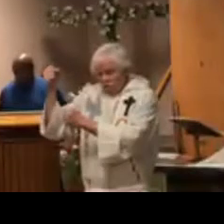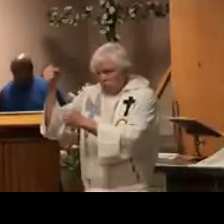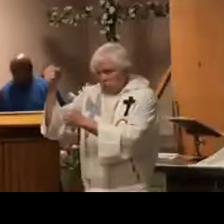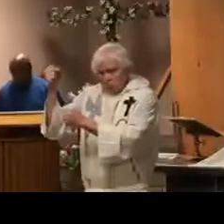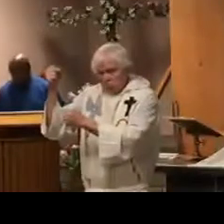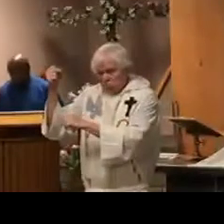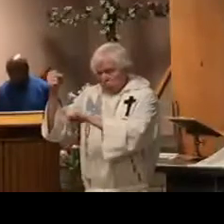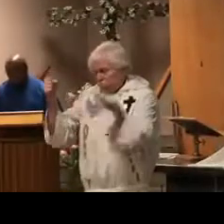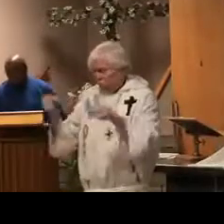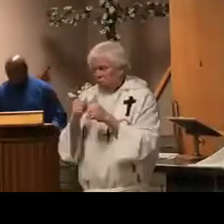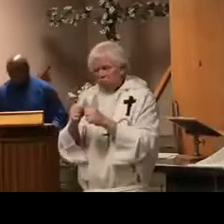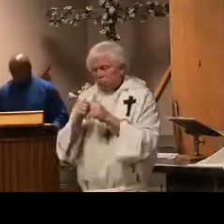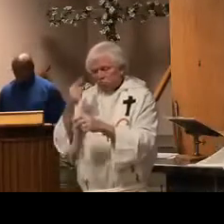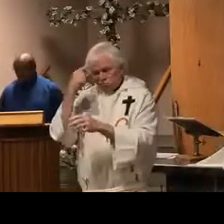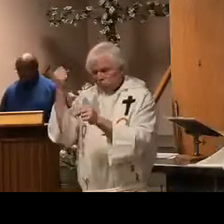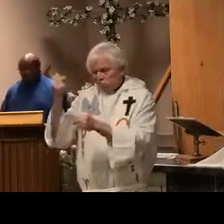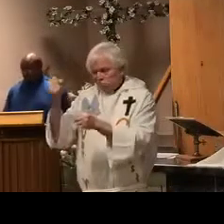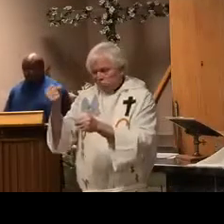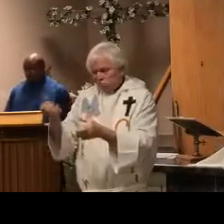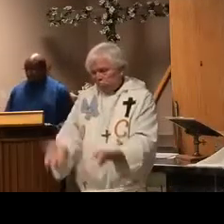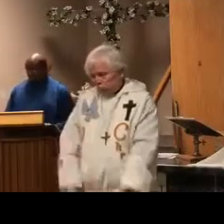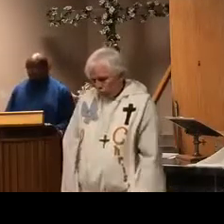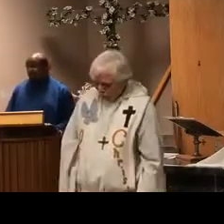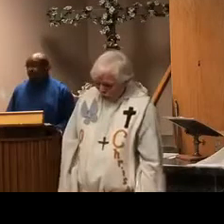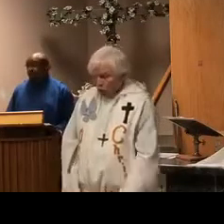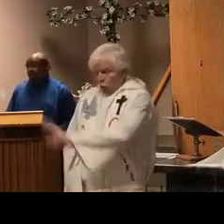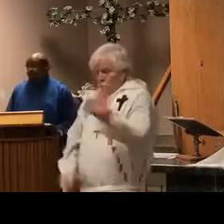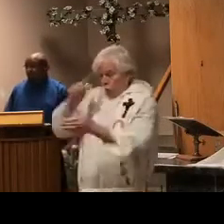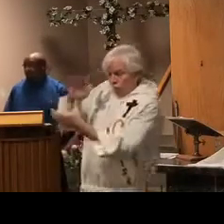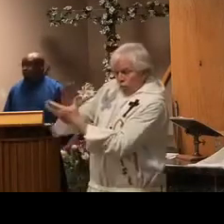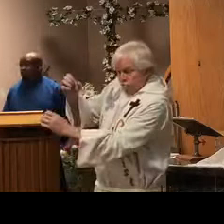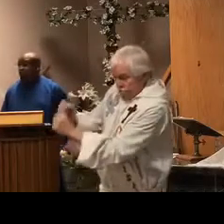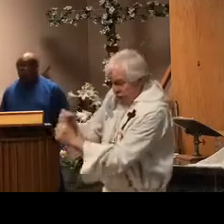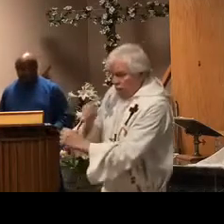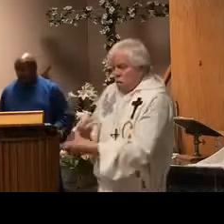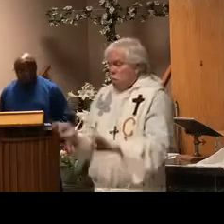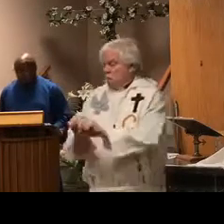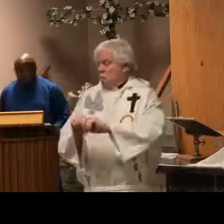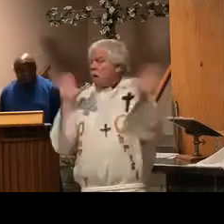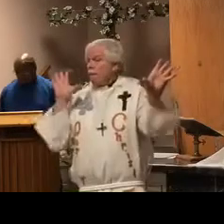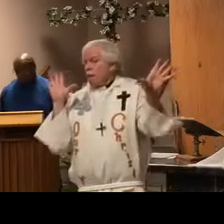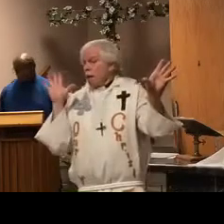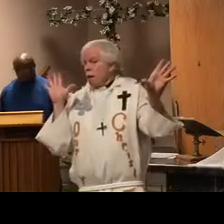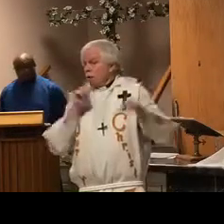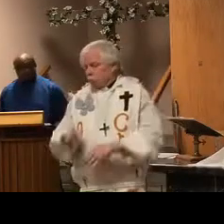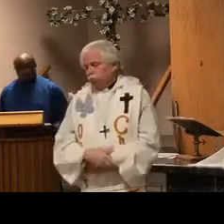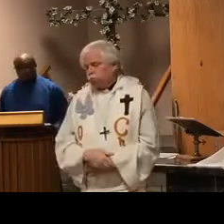And if you don't continue with confidence in him, then your faith is worth nothing.